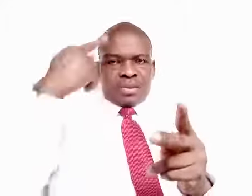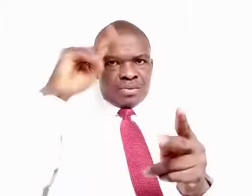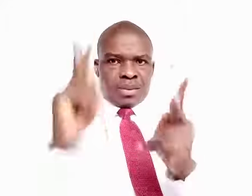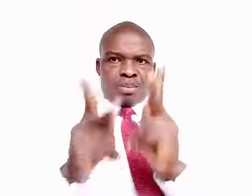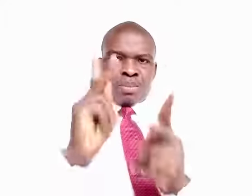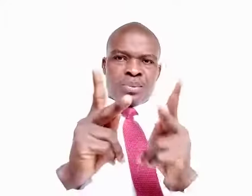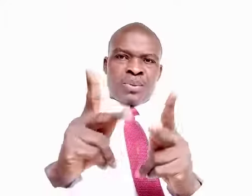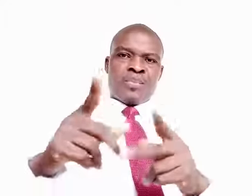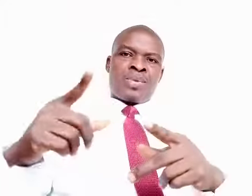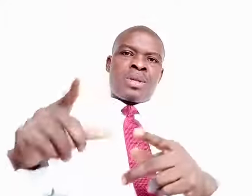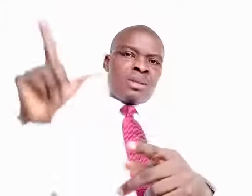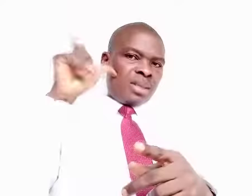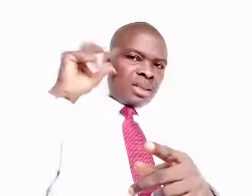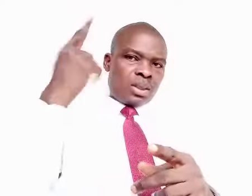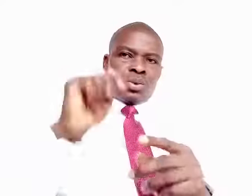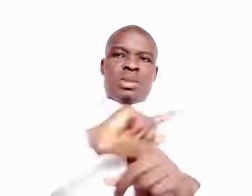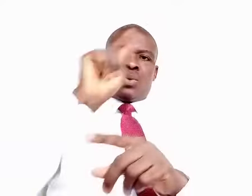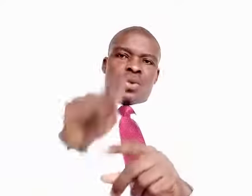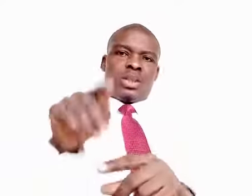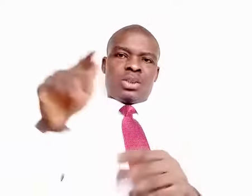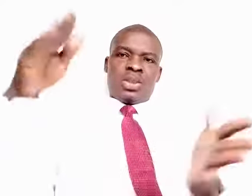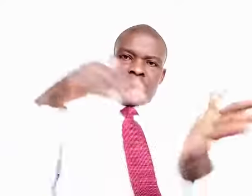to the question again. In an election,